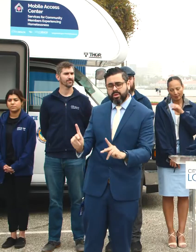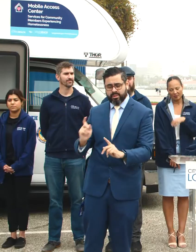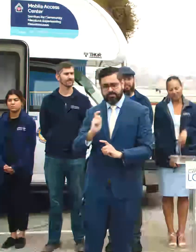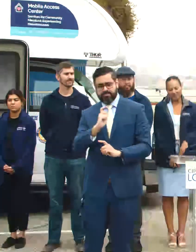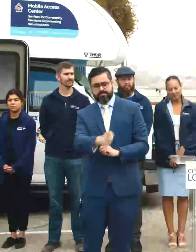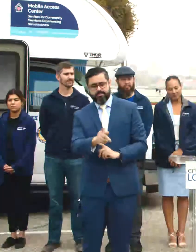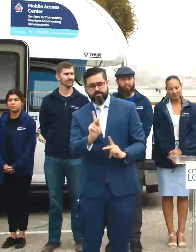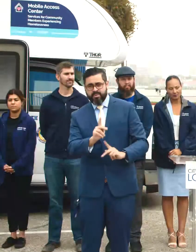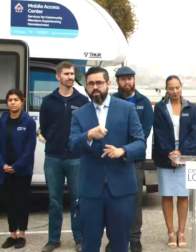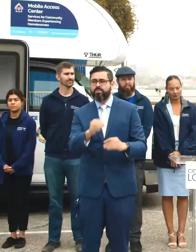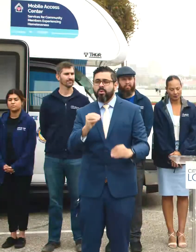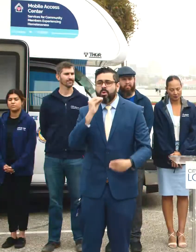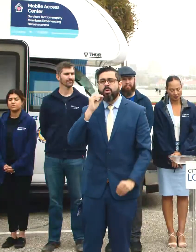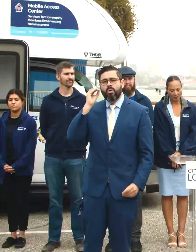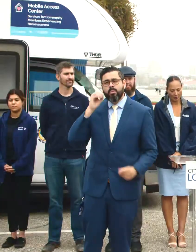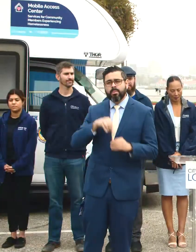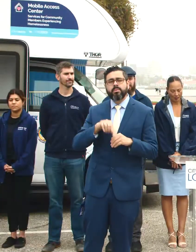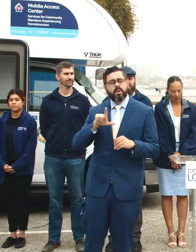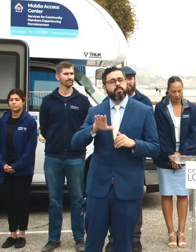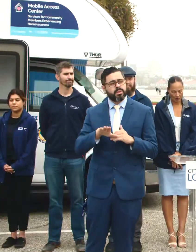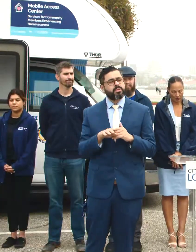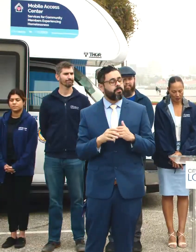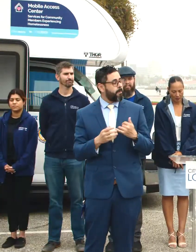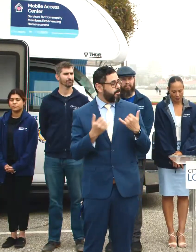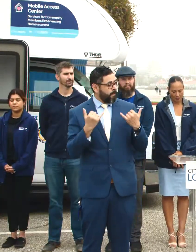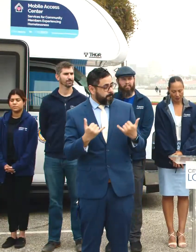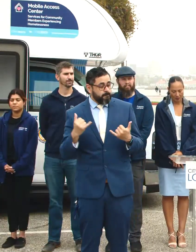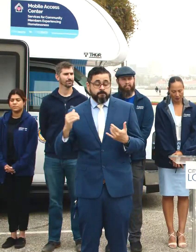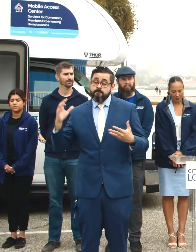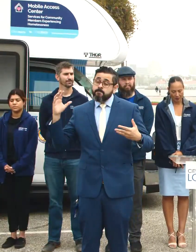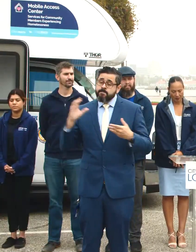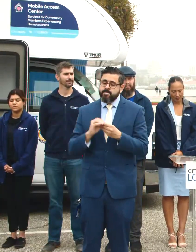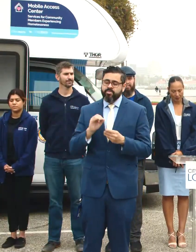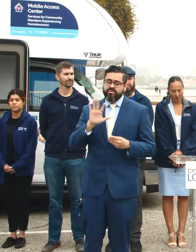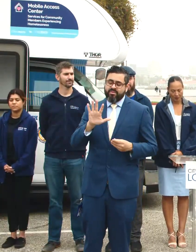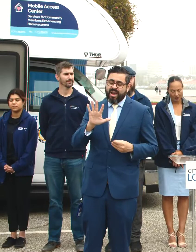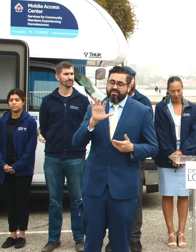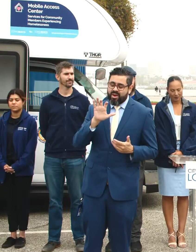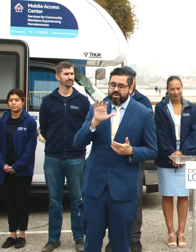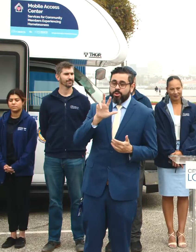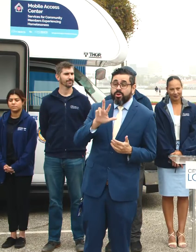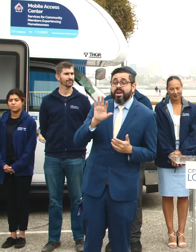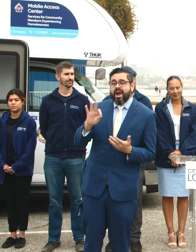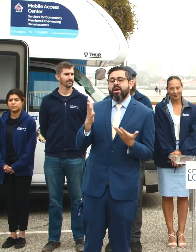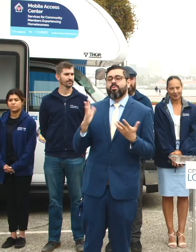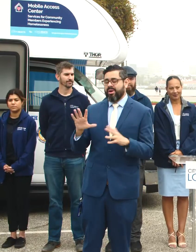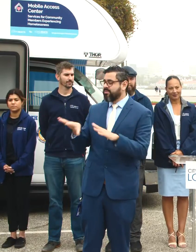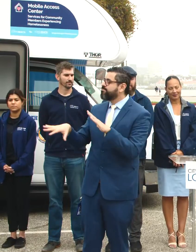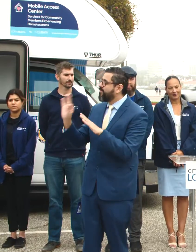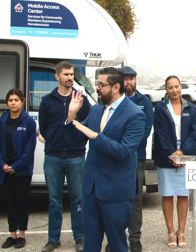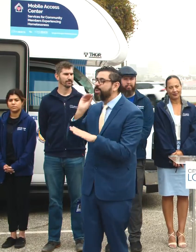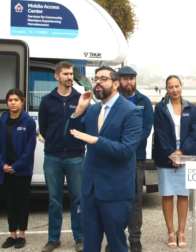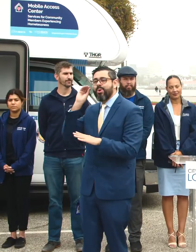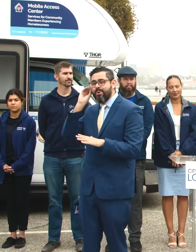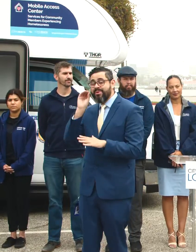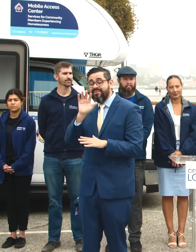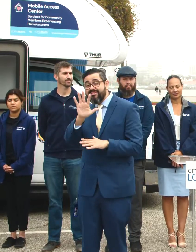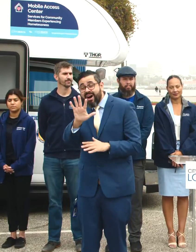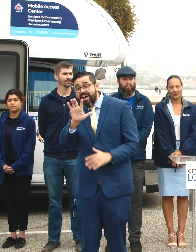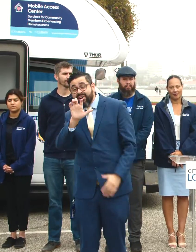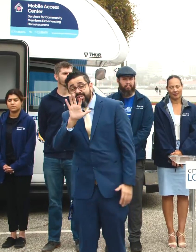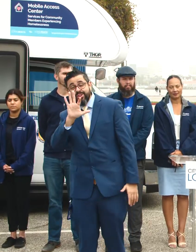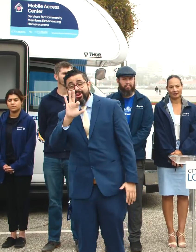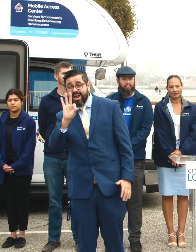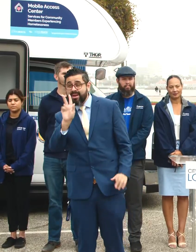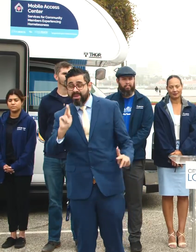for people experiencing homelessness in Long Beach. And to date, more than 539 of people have moved into housing. That means